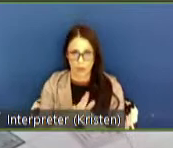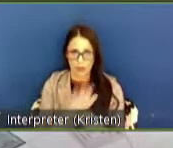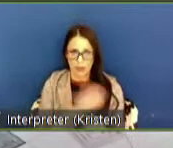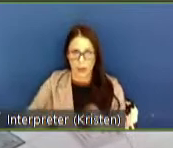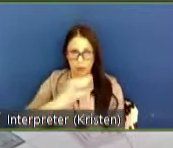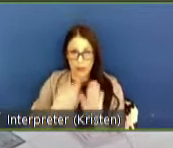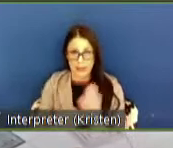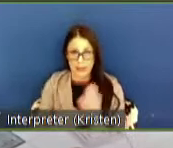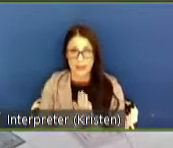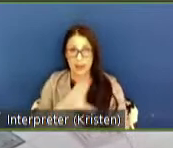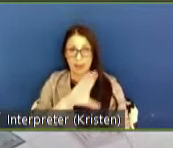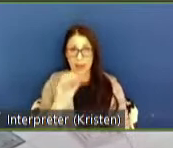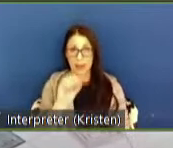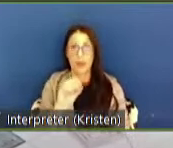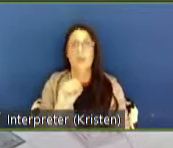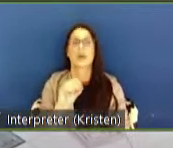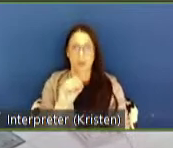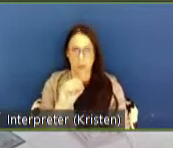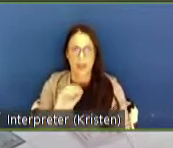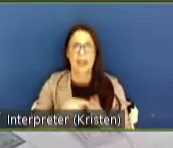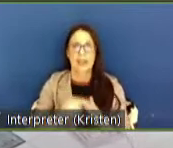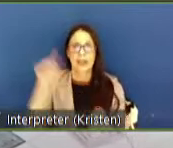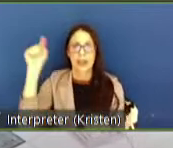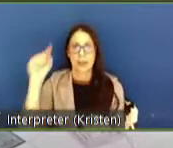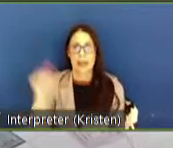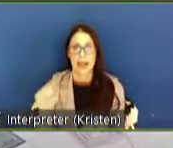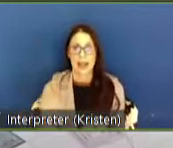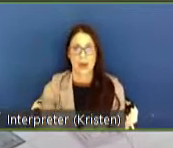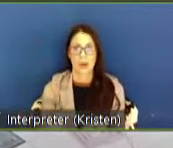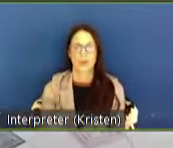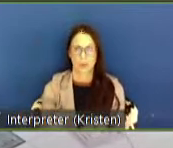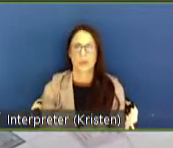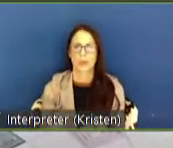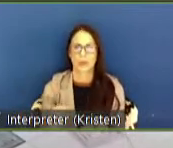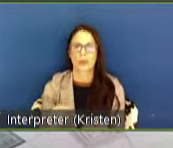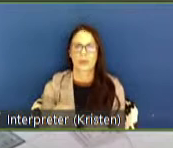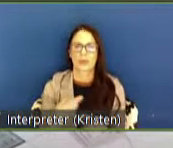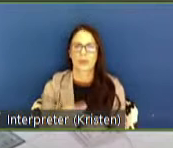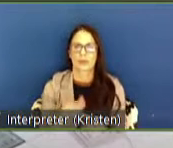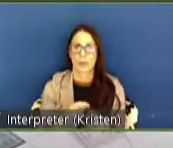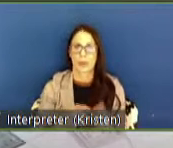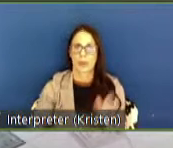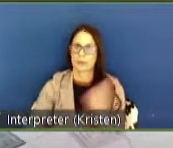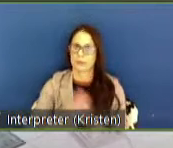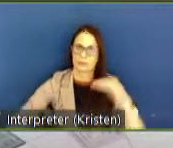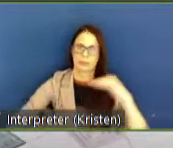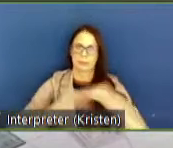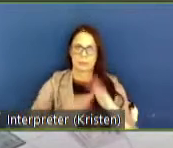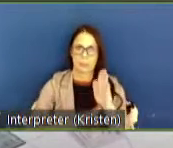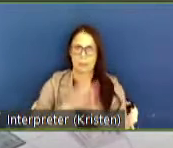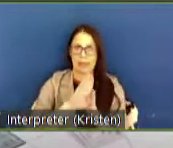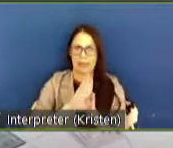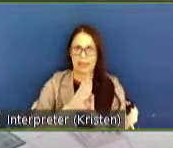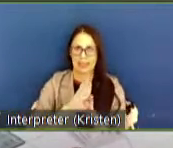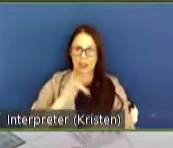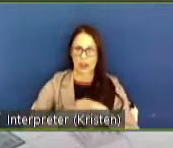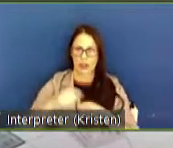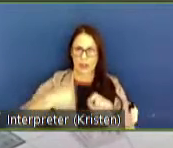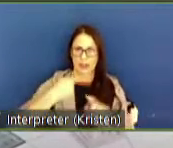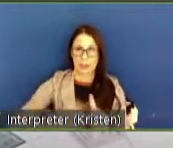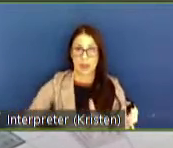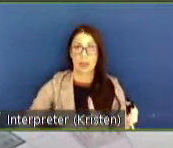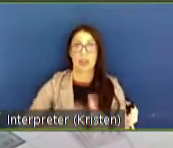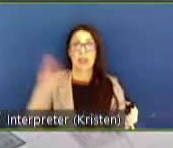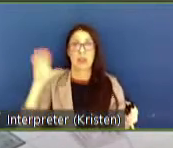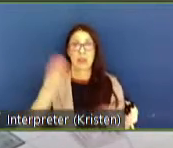started to come down from our peak earlier this month. And while the overall trend is very